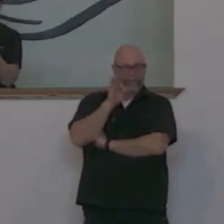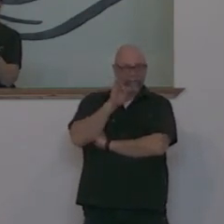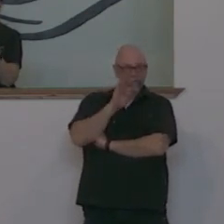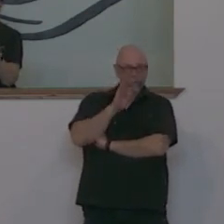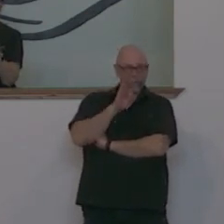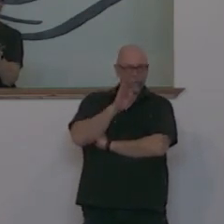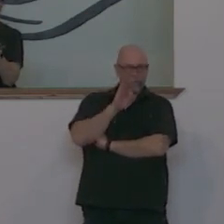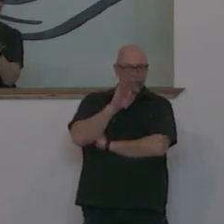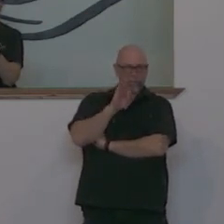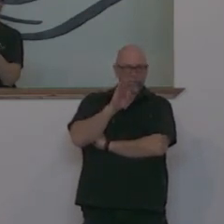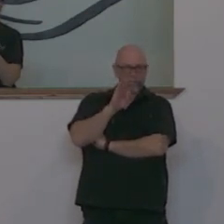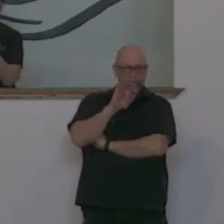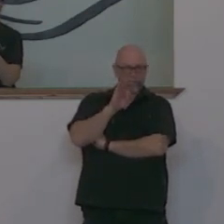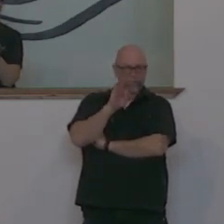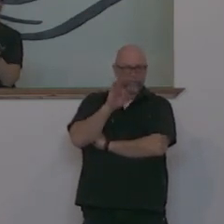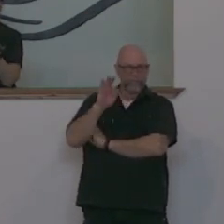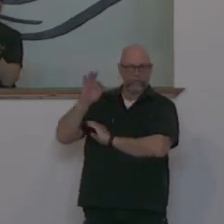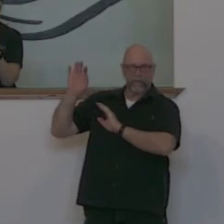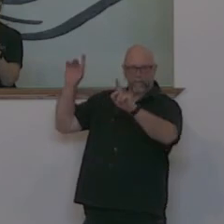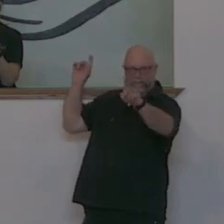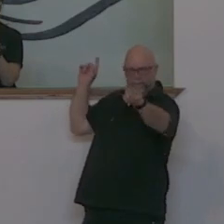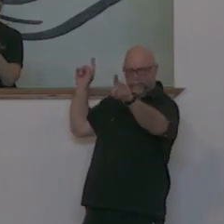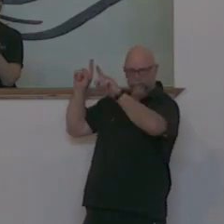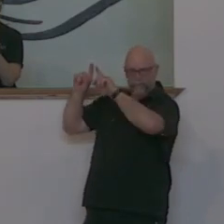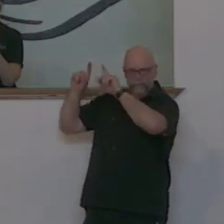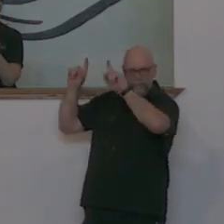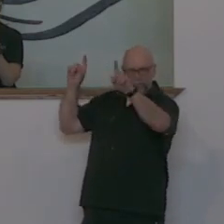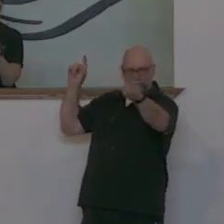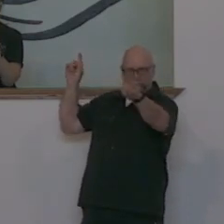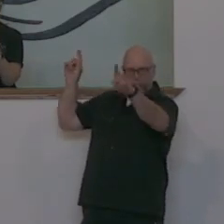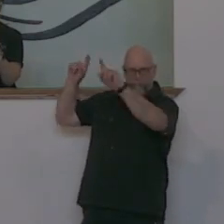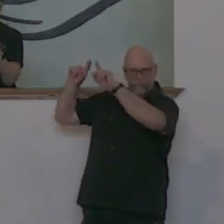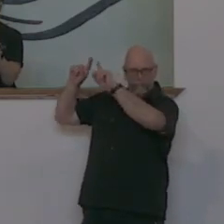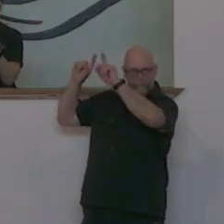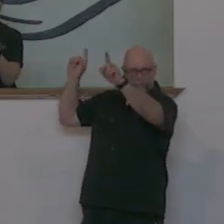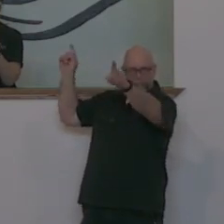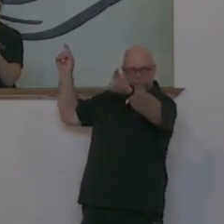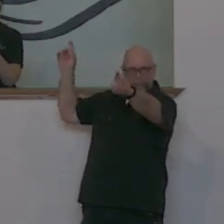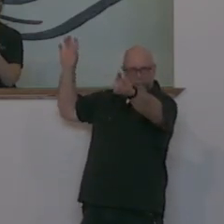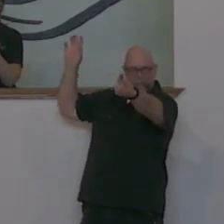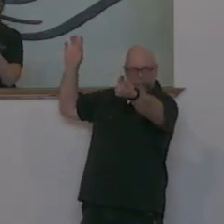God is so amazing that these two meatheads